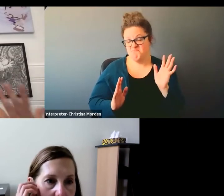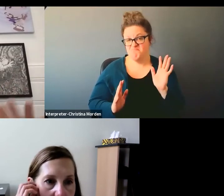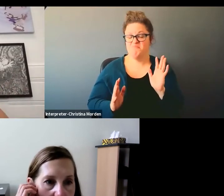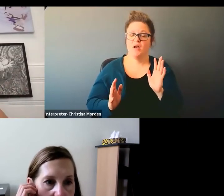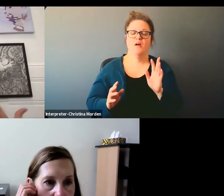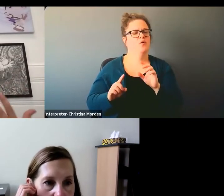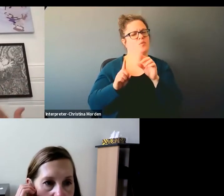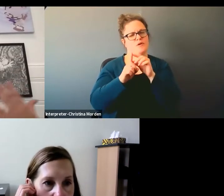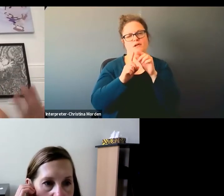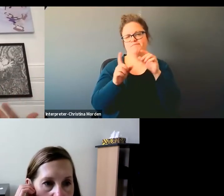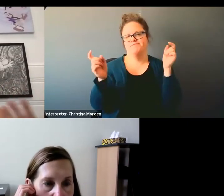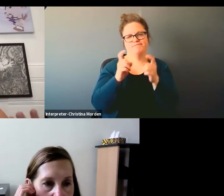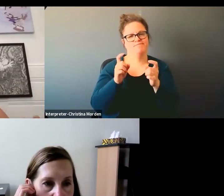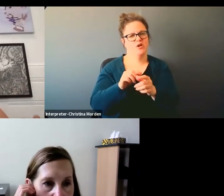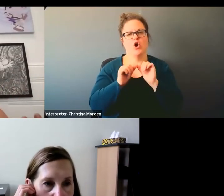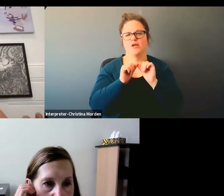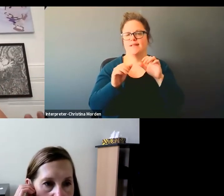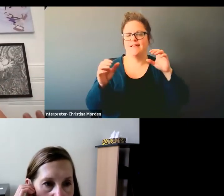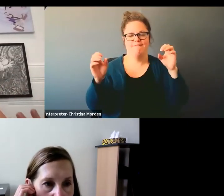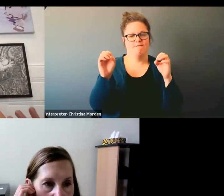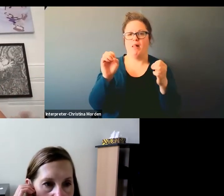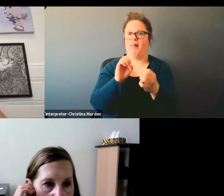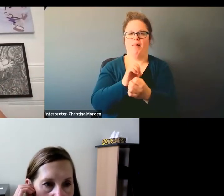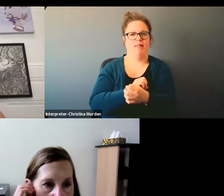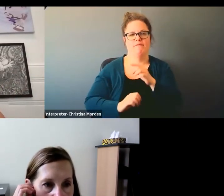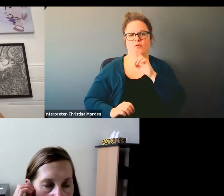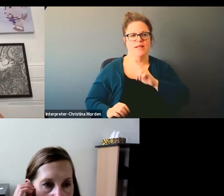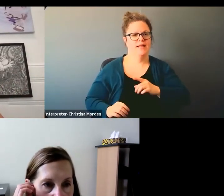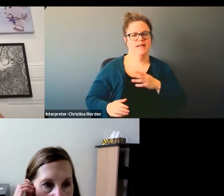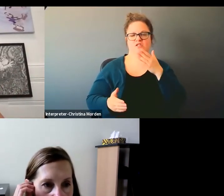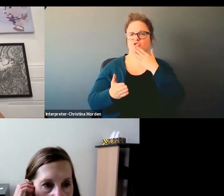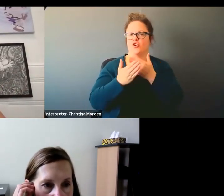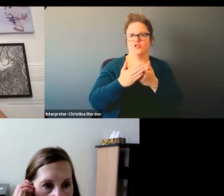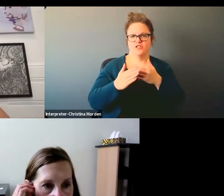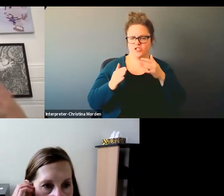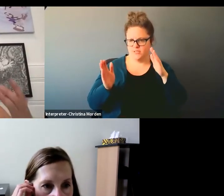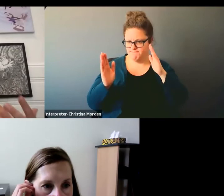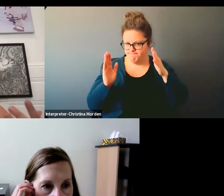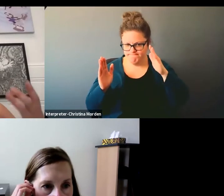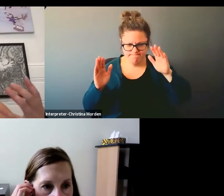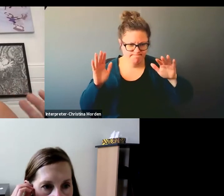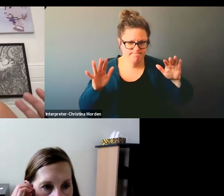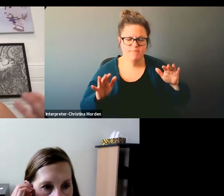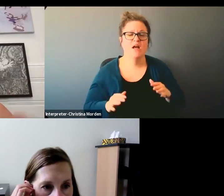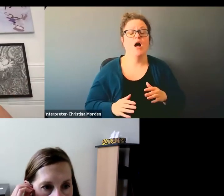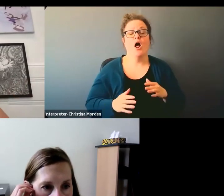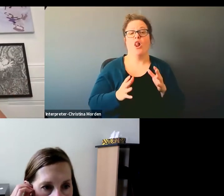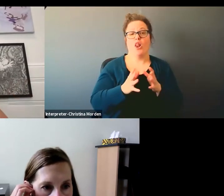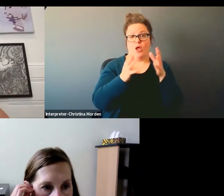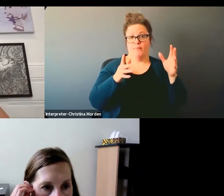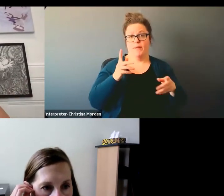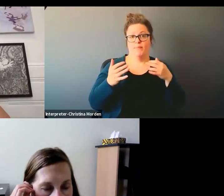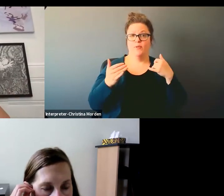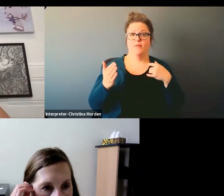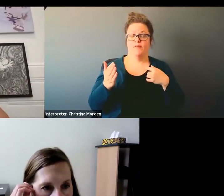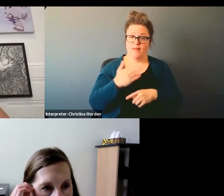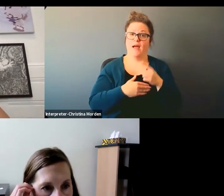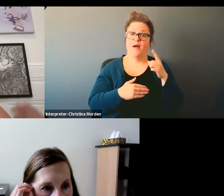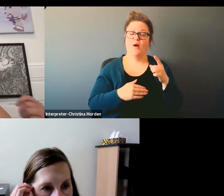constantly evolving. So it's, you know, you just really got to keep abreast. You know, like a lot of people now are trying to reclaim the word crip and really, you